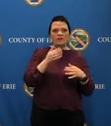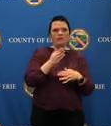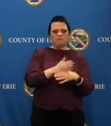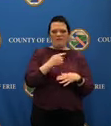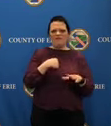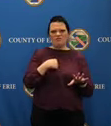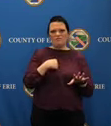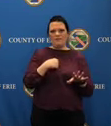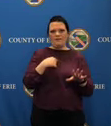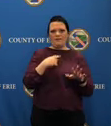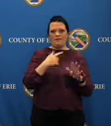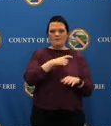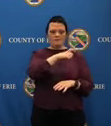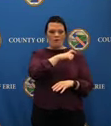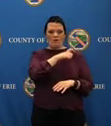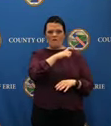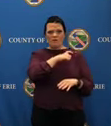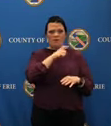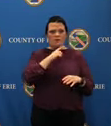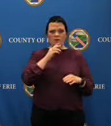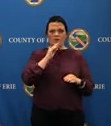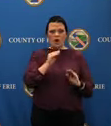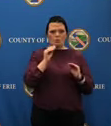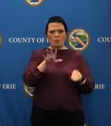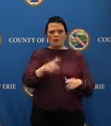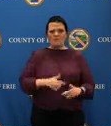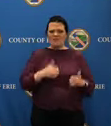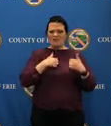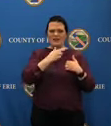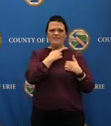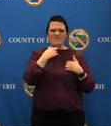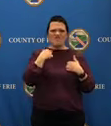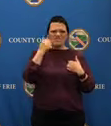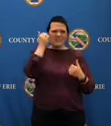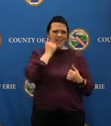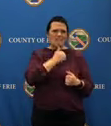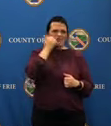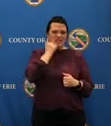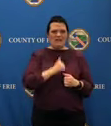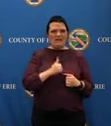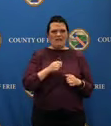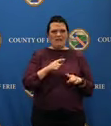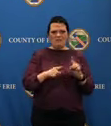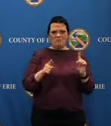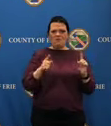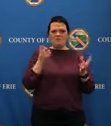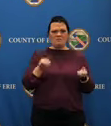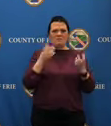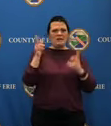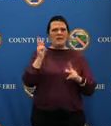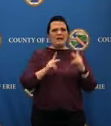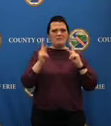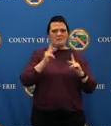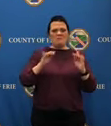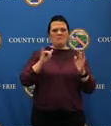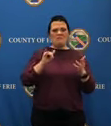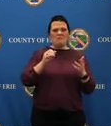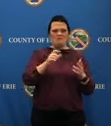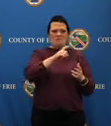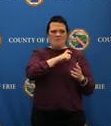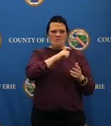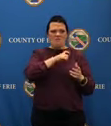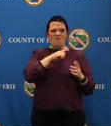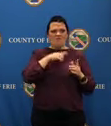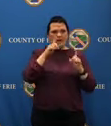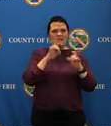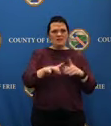law enforcement officers are putting their lives at risk every day to protect us, but there's been quite a number of law enforcement officers who've tested